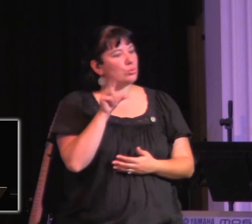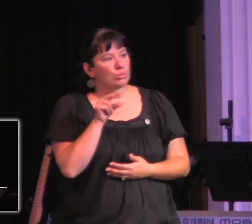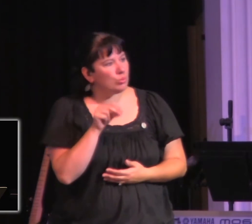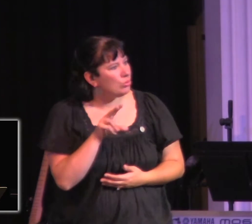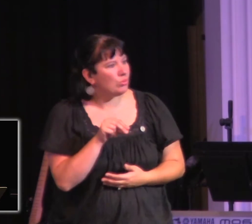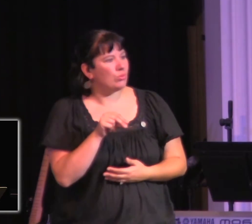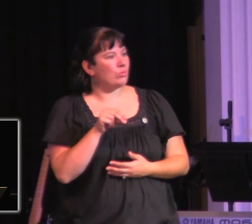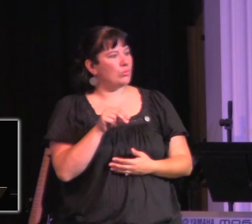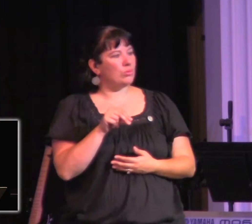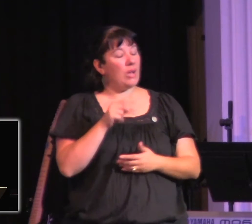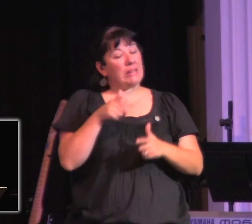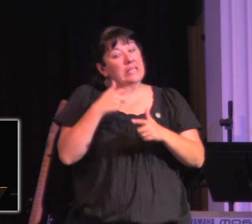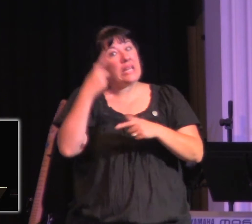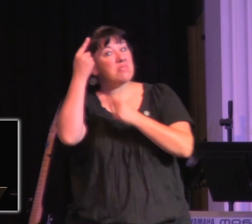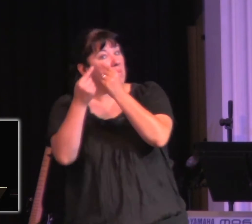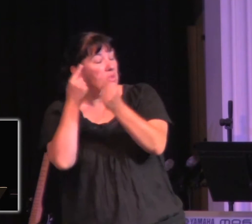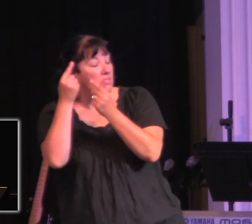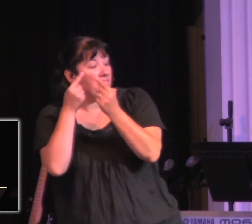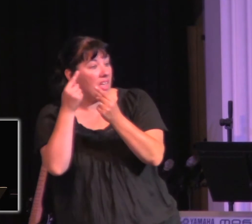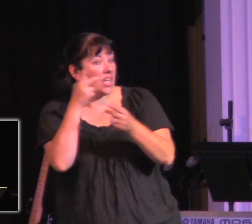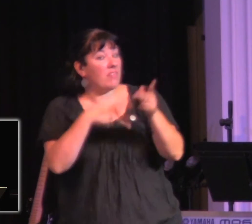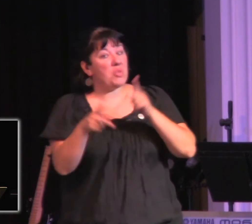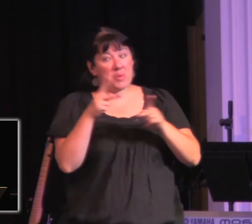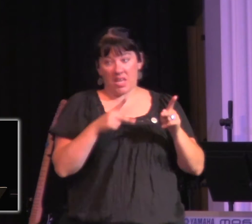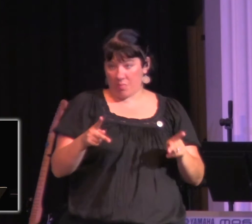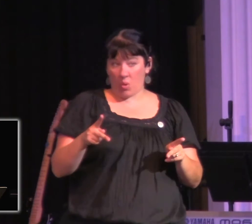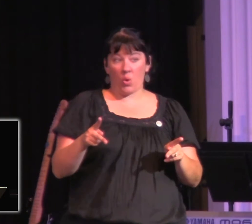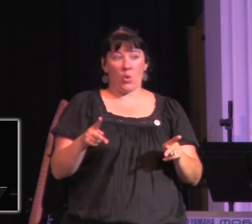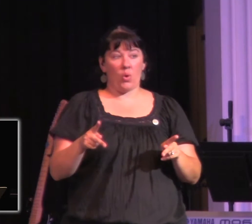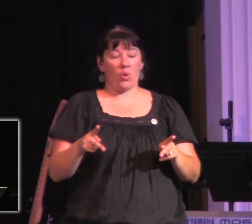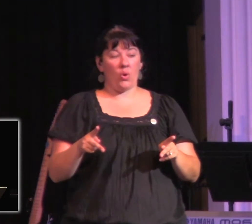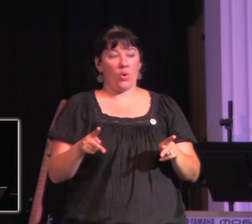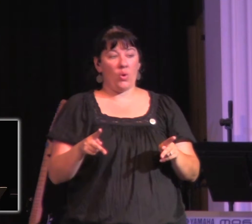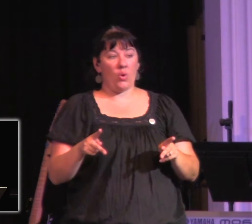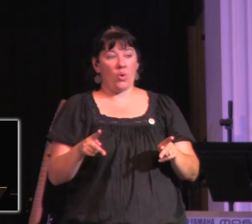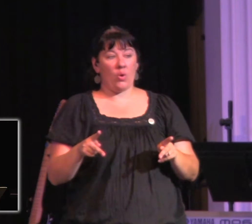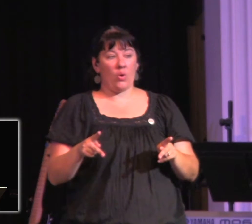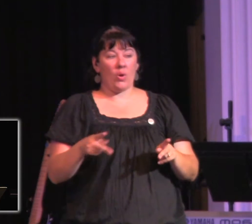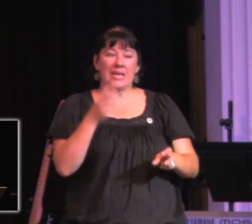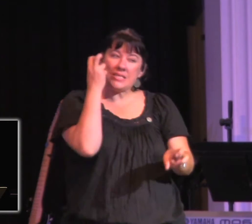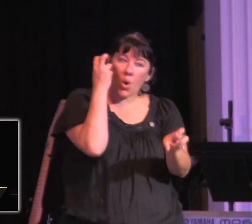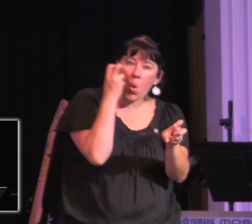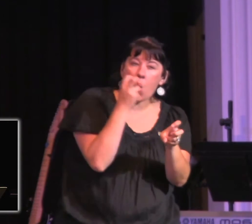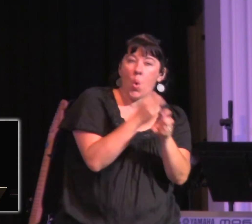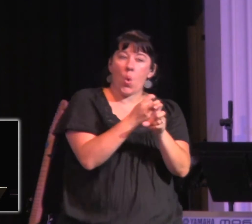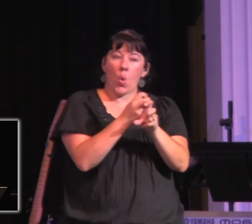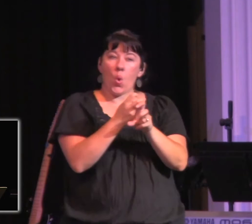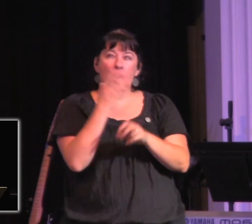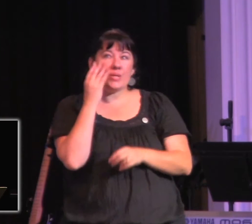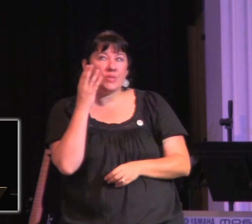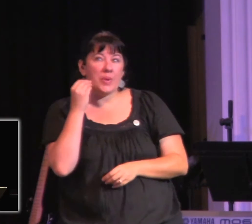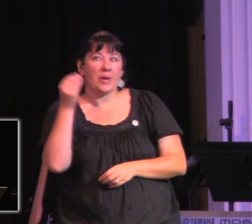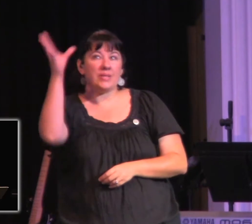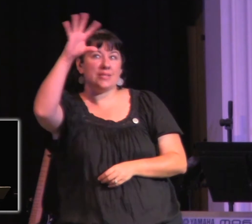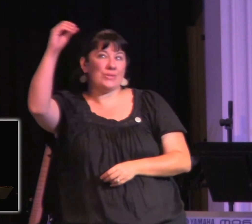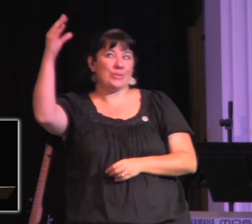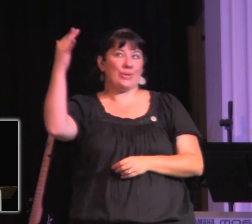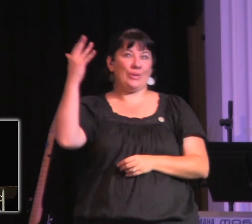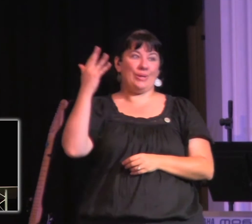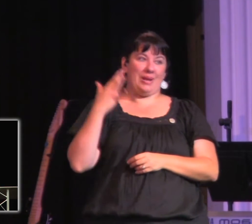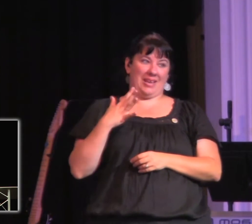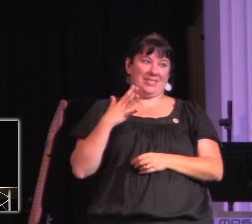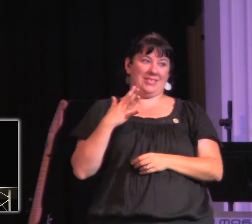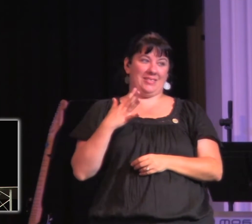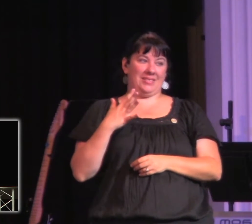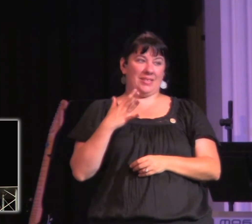then you think of the people that, you know, they have trouble experiencing the grace of God. Because all they ever experienced was, you